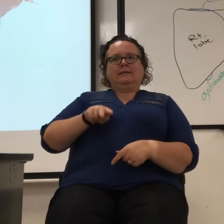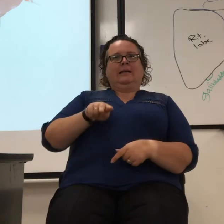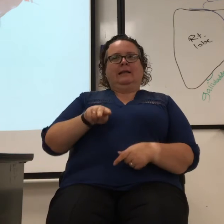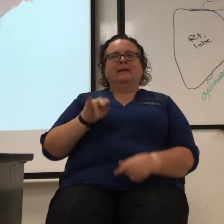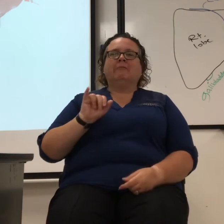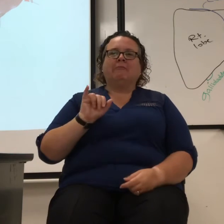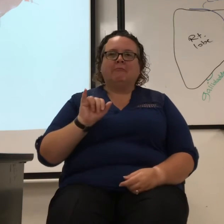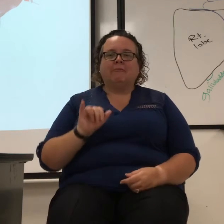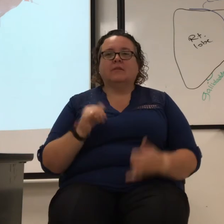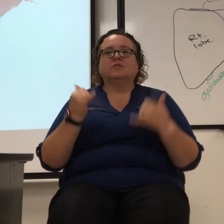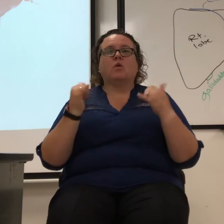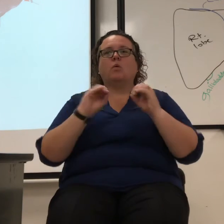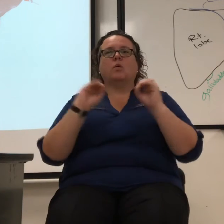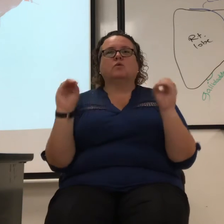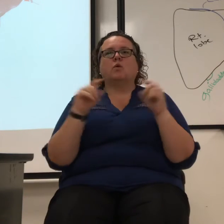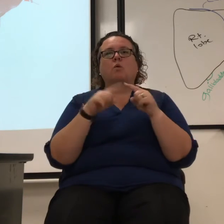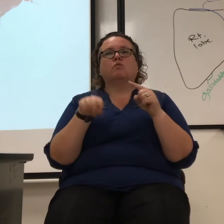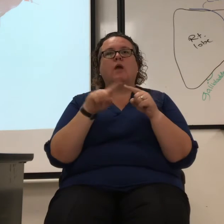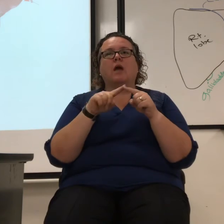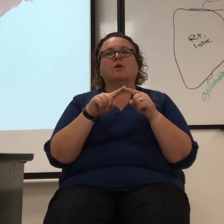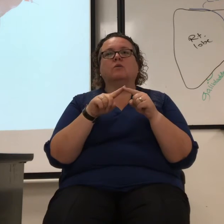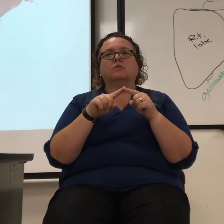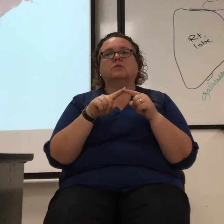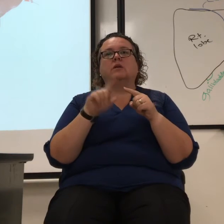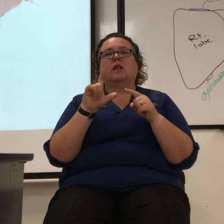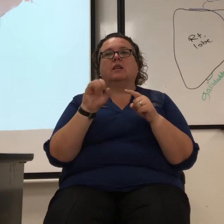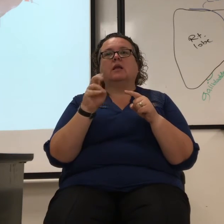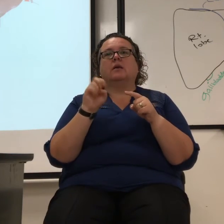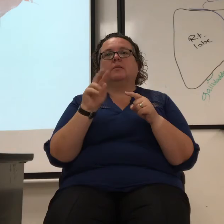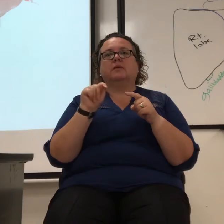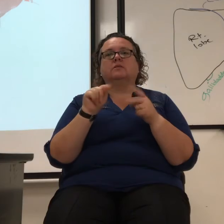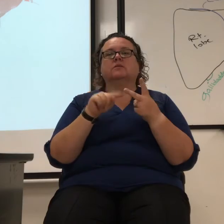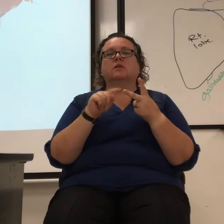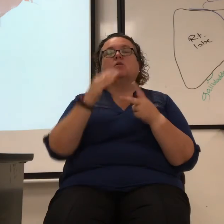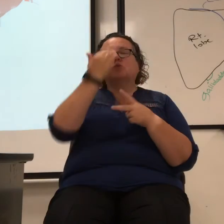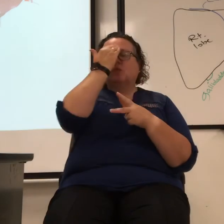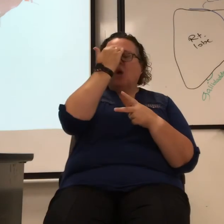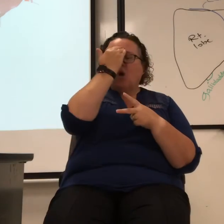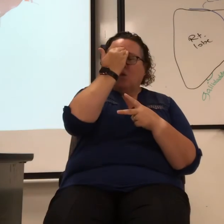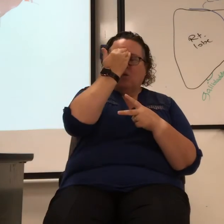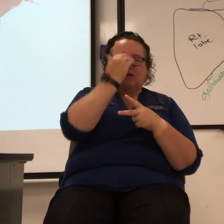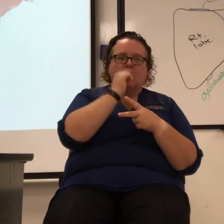So no round ligament and falciform ligament.